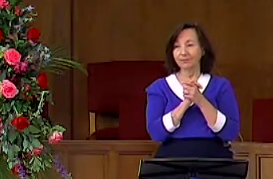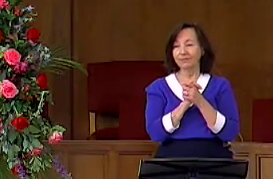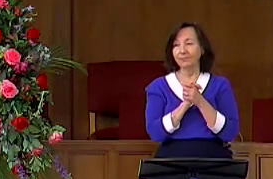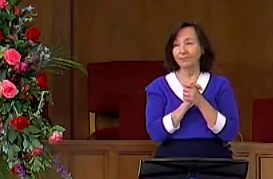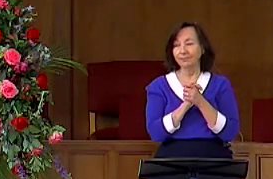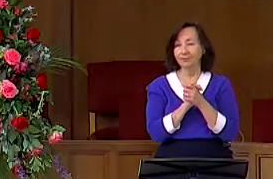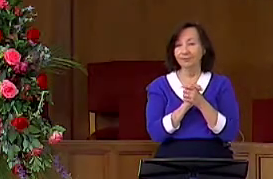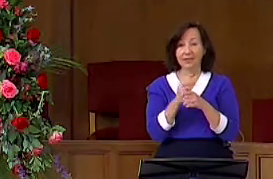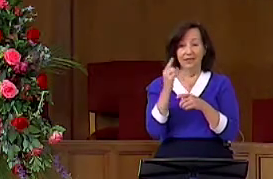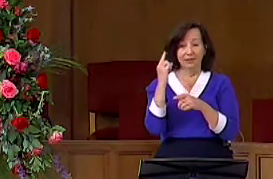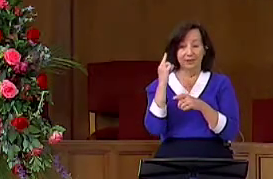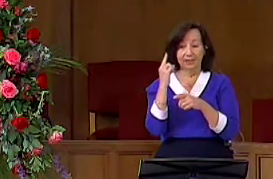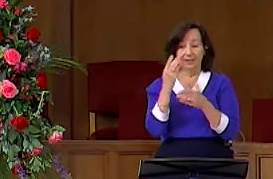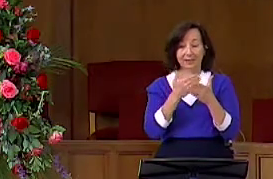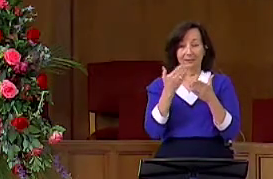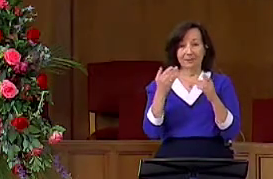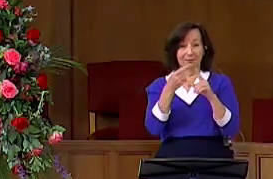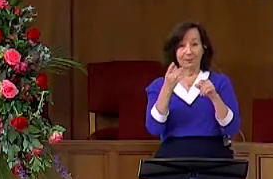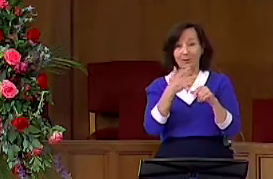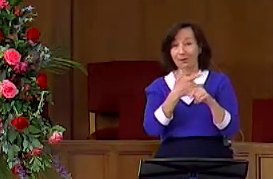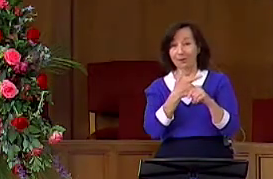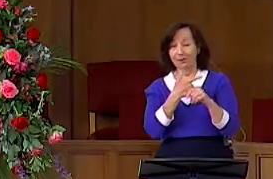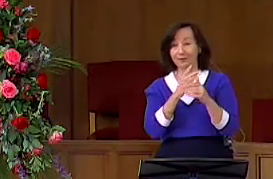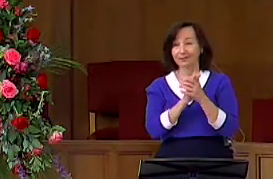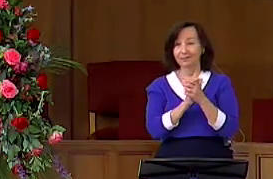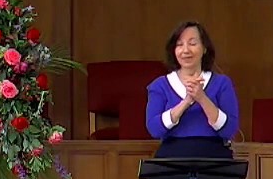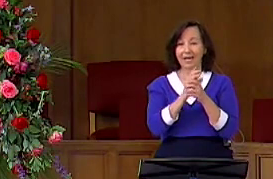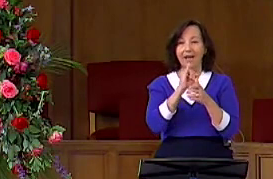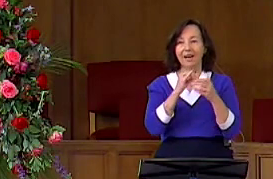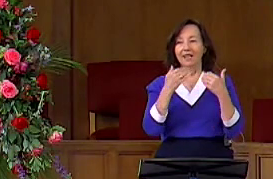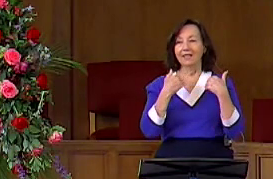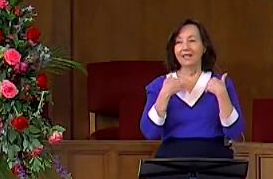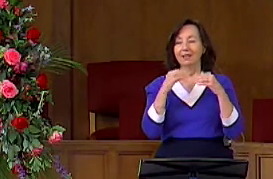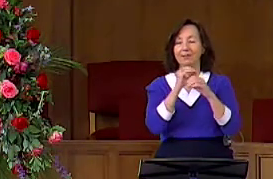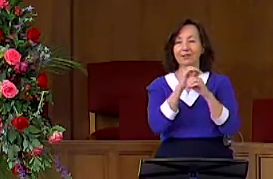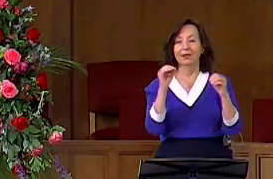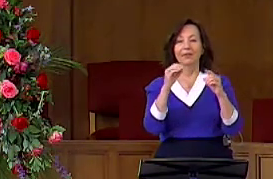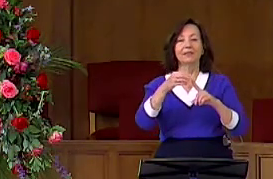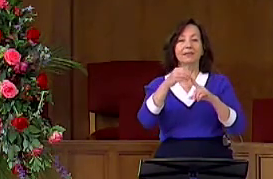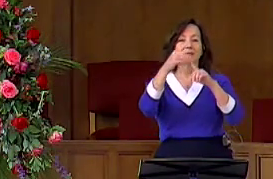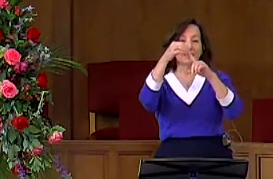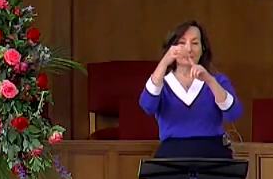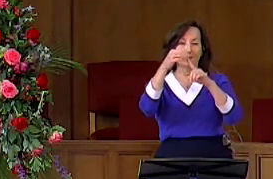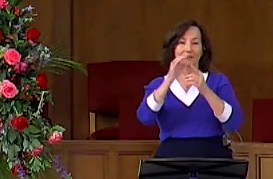Did you hear something come from your heart? I have nothing, Pastor, except.